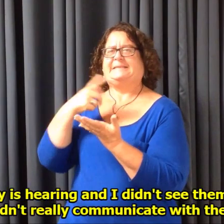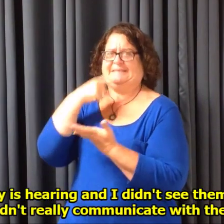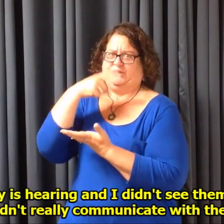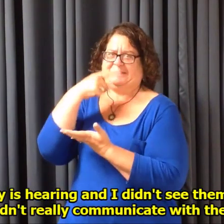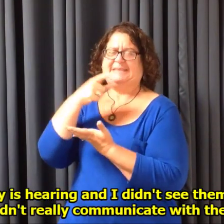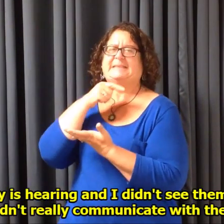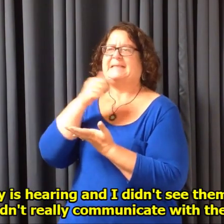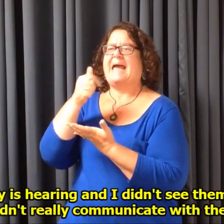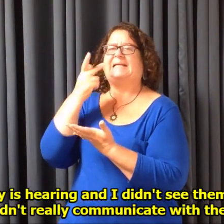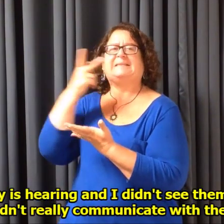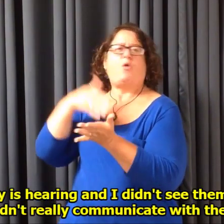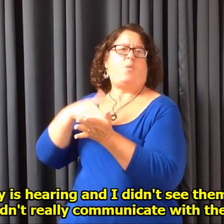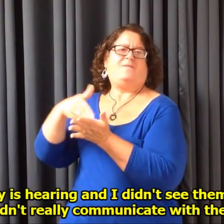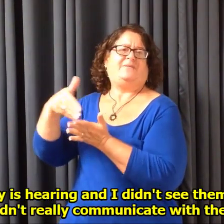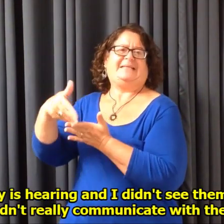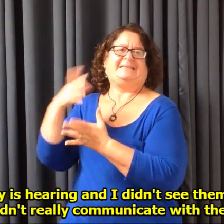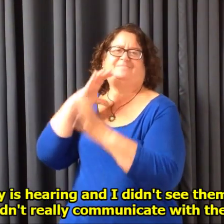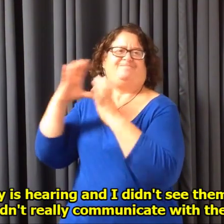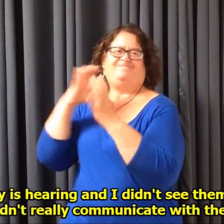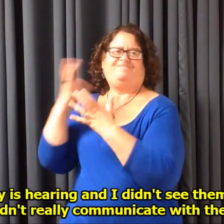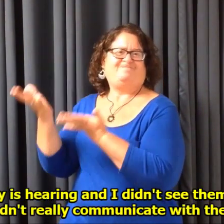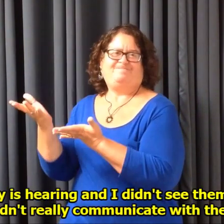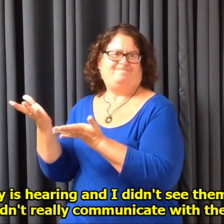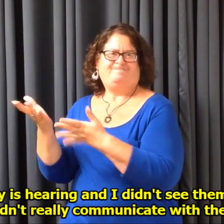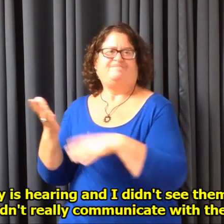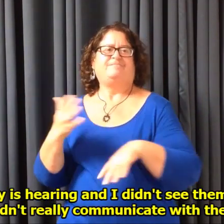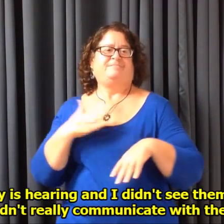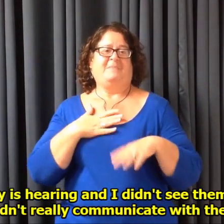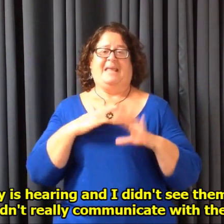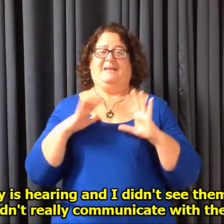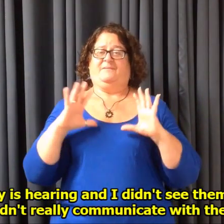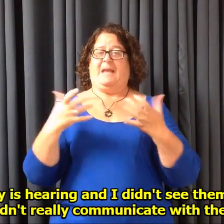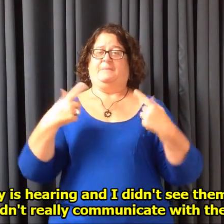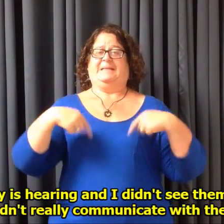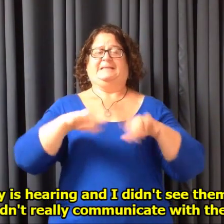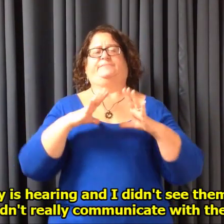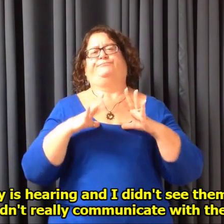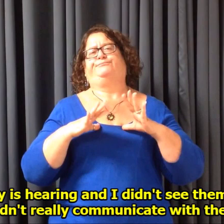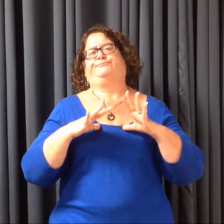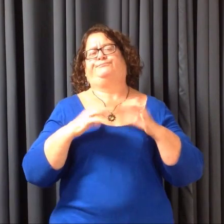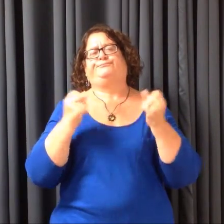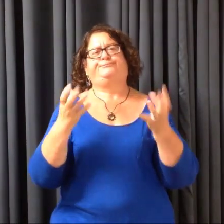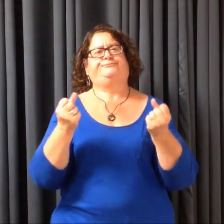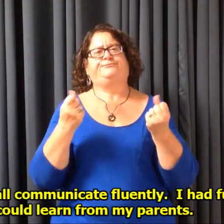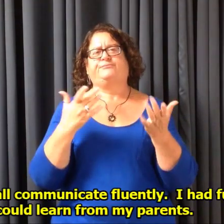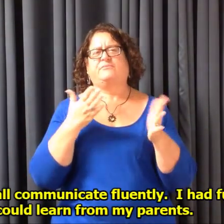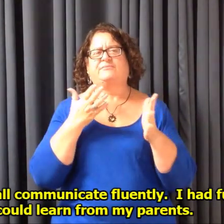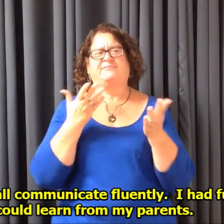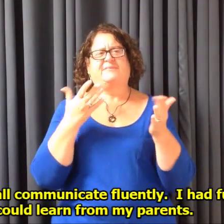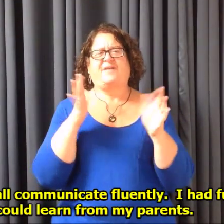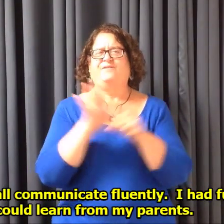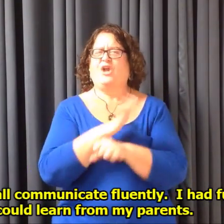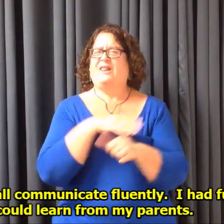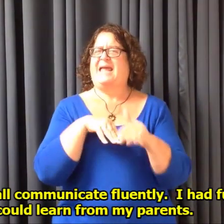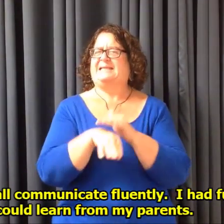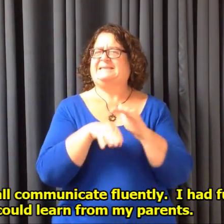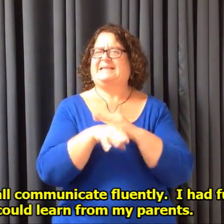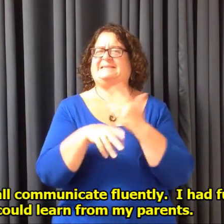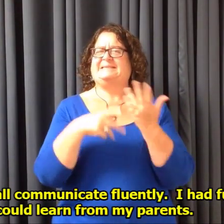father's family is hearing, and I didn't see them very often. We couldn't really communicate with them. My family could all communicate fluently.